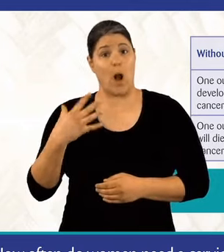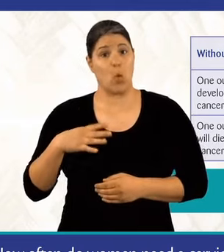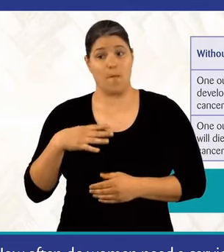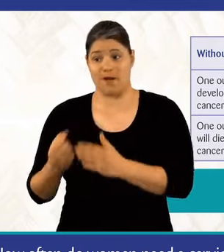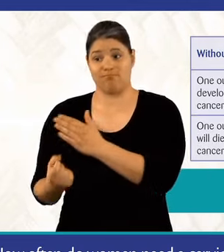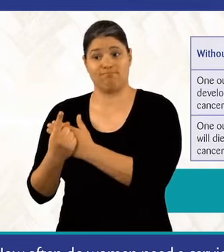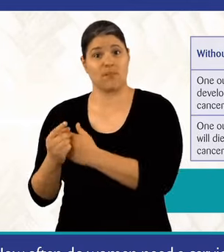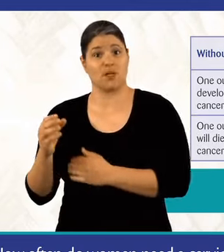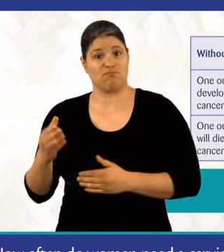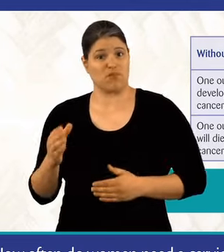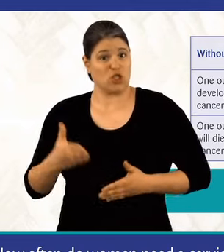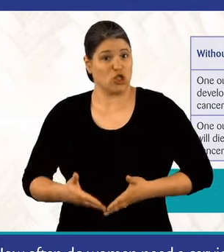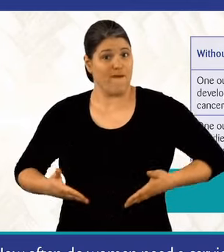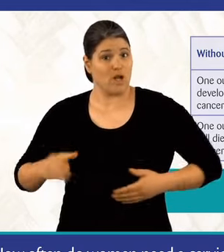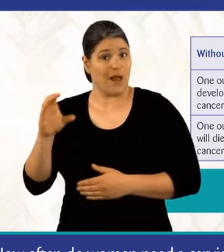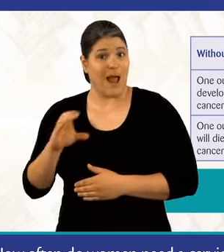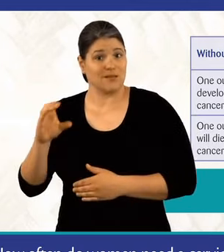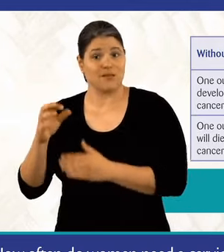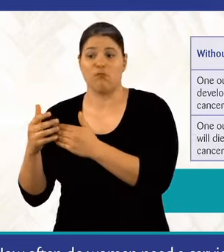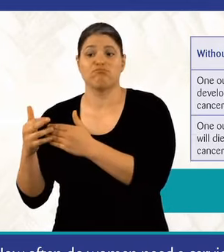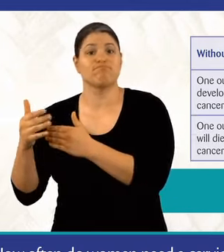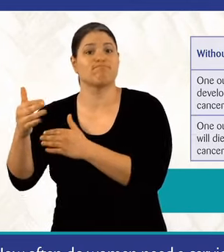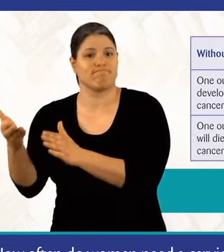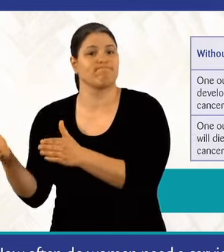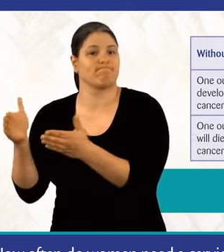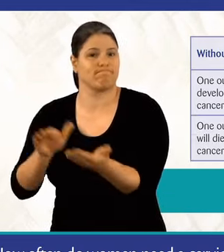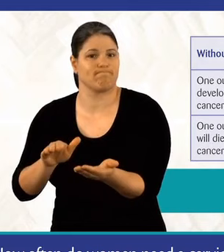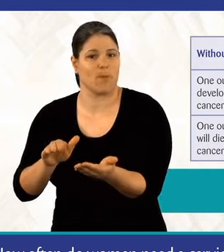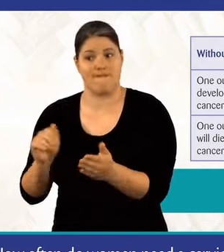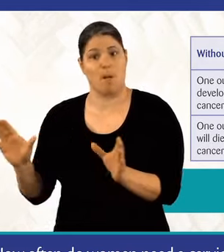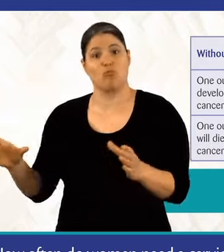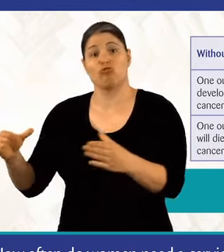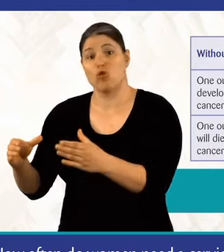Without screening, 1 out of 200 women will die from cervical cancer.